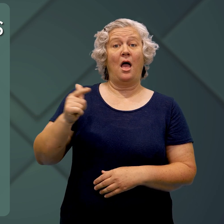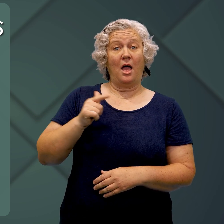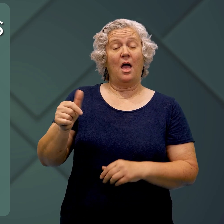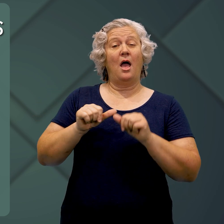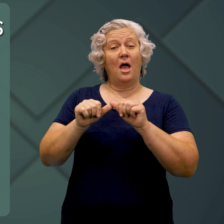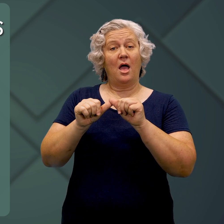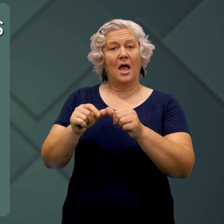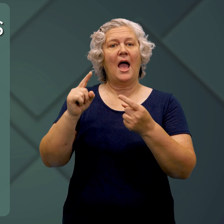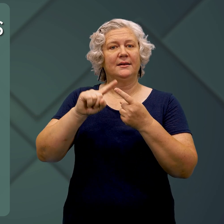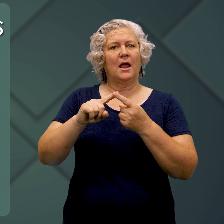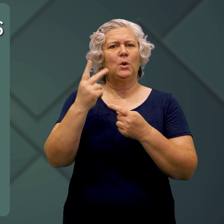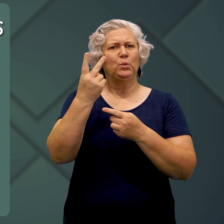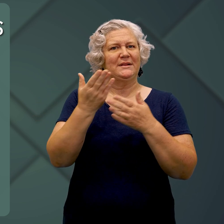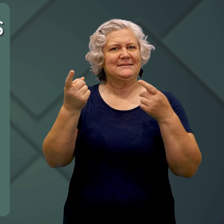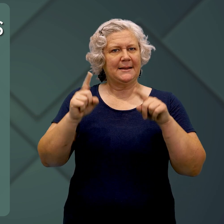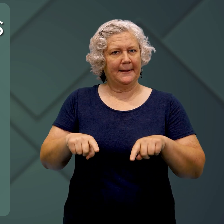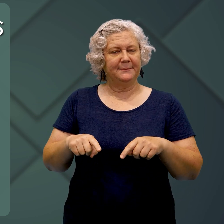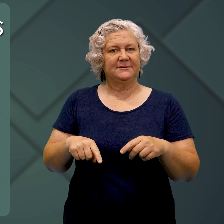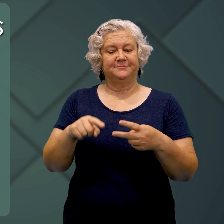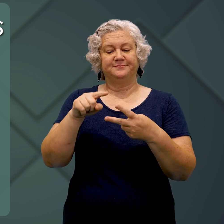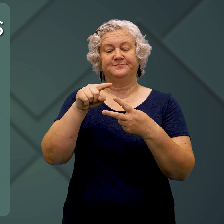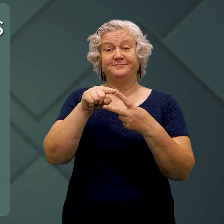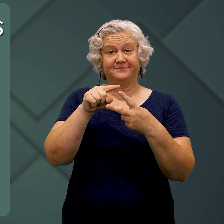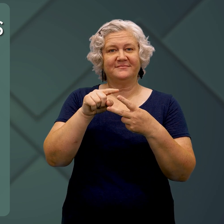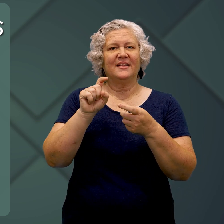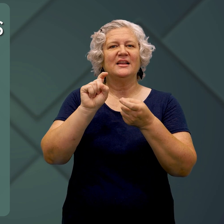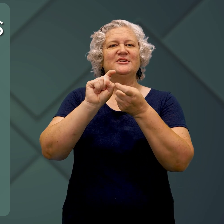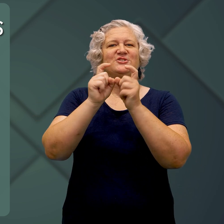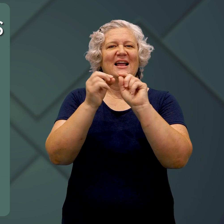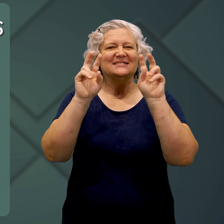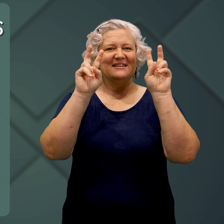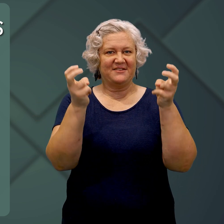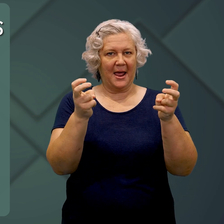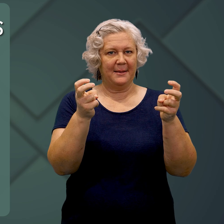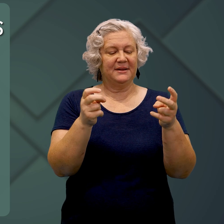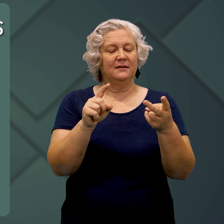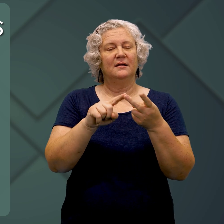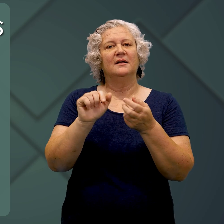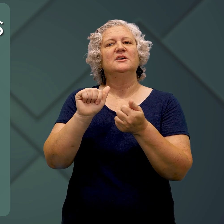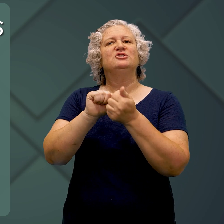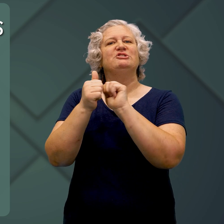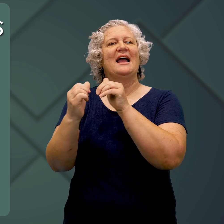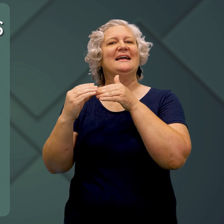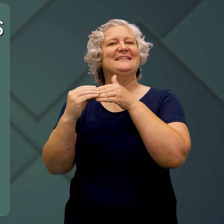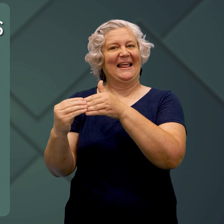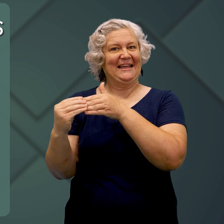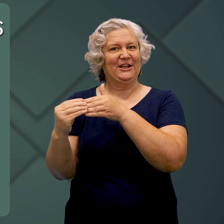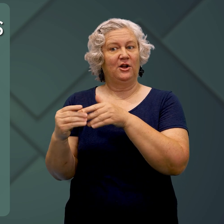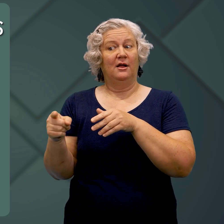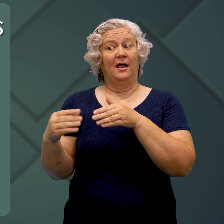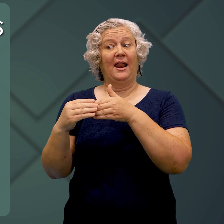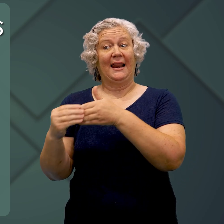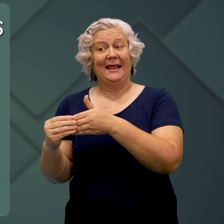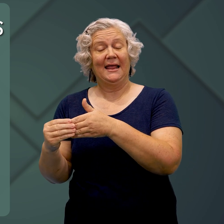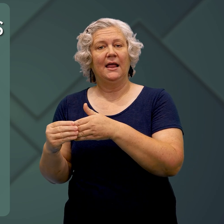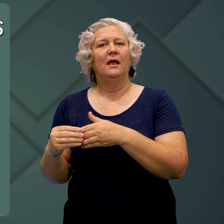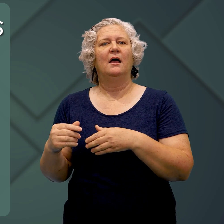and return continues until one of 2 things happens. One is a change in topic or an exchange of leadership, who's taking the